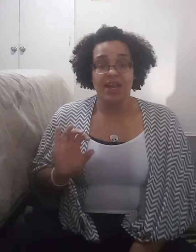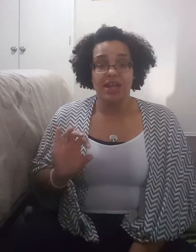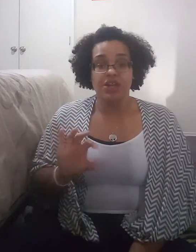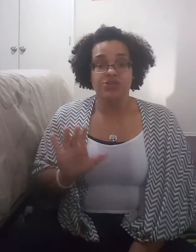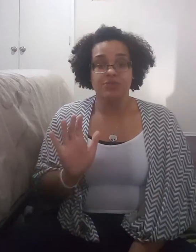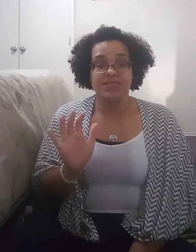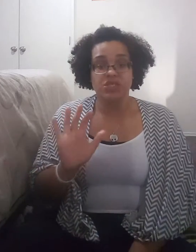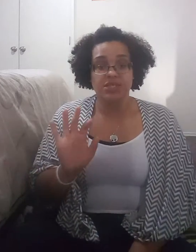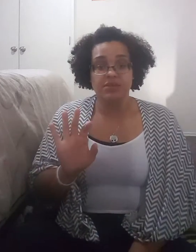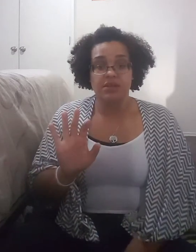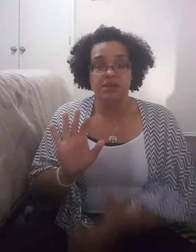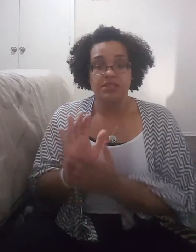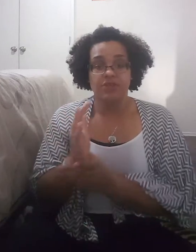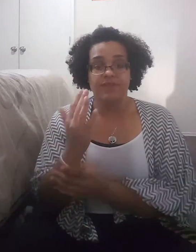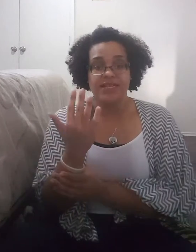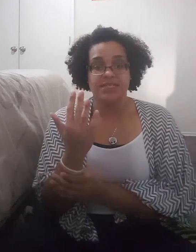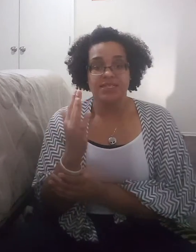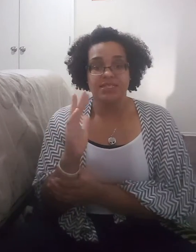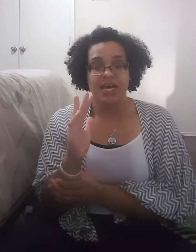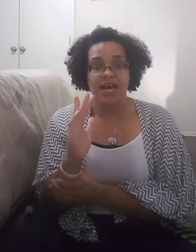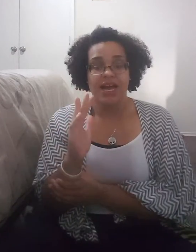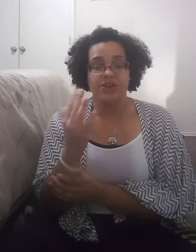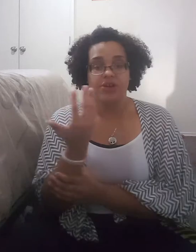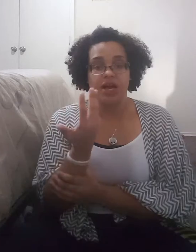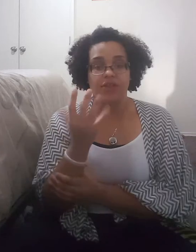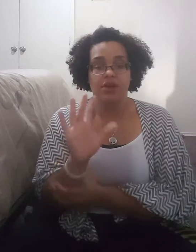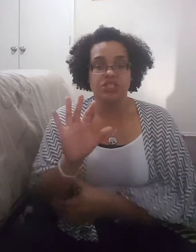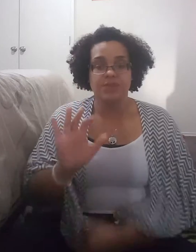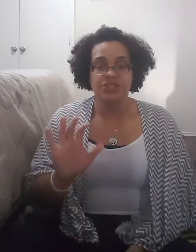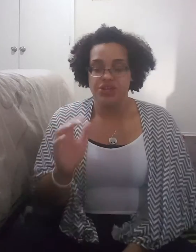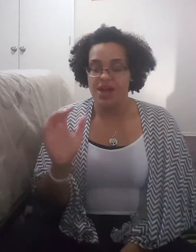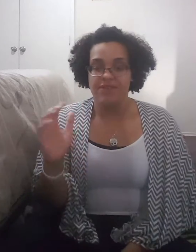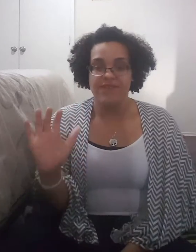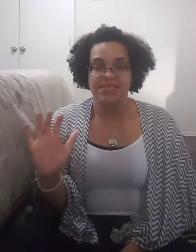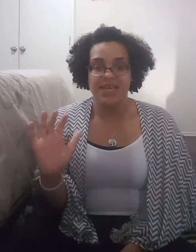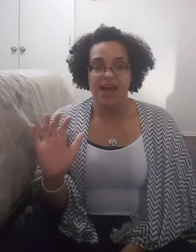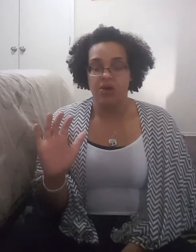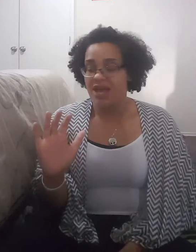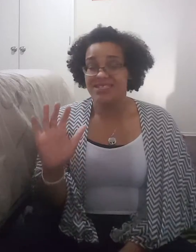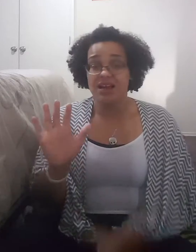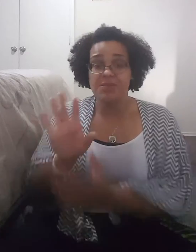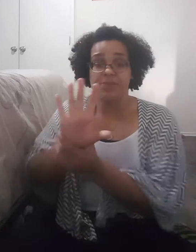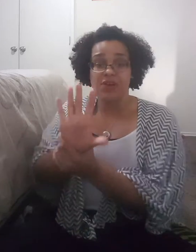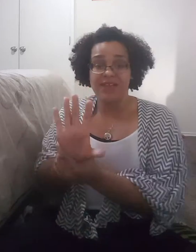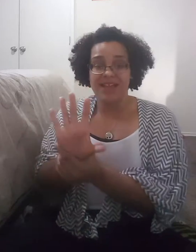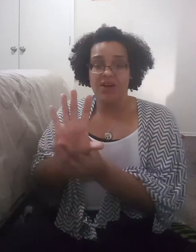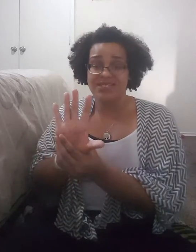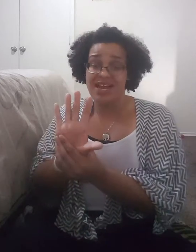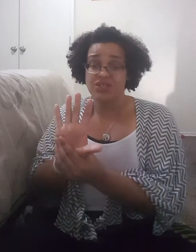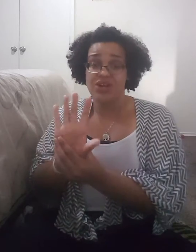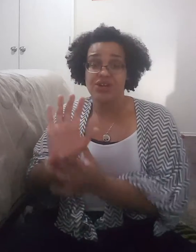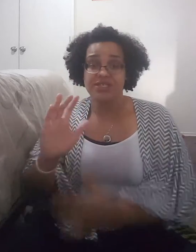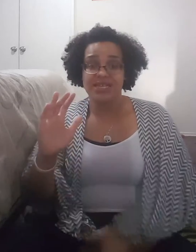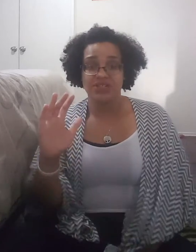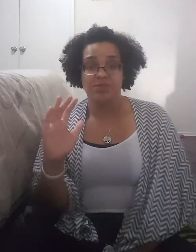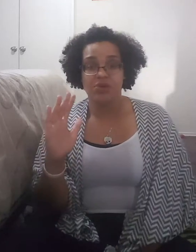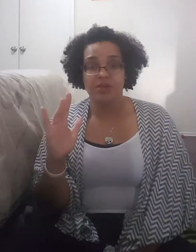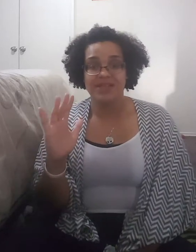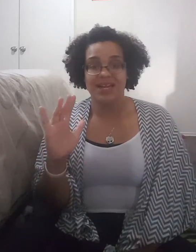in a neutral position. Don't face it to the side, or just make sure you have it faced out. It's not going to be perfectly out because that actually hurts. It's actually more going to be